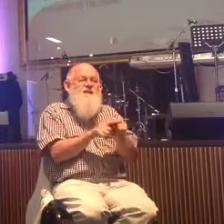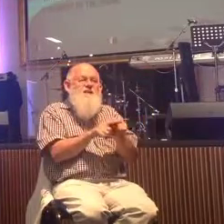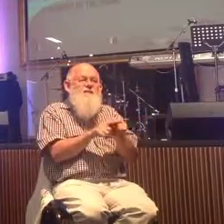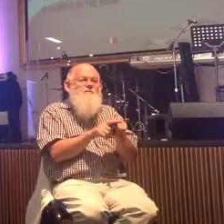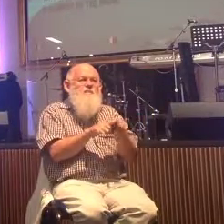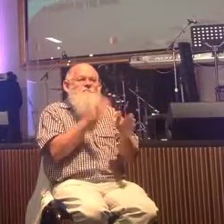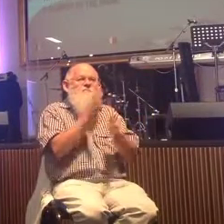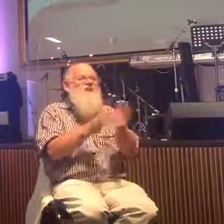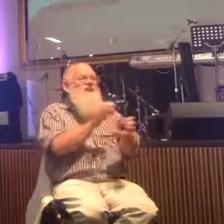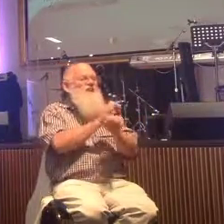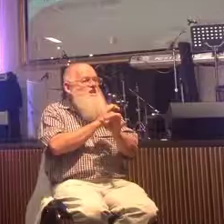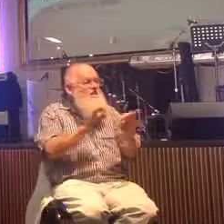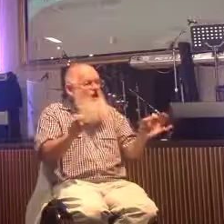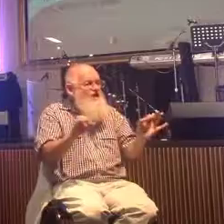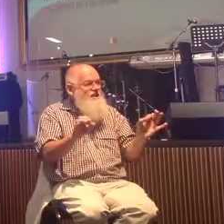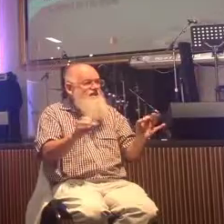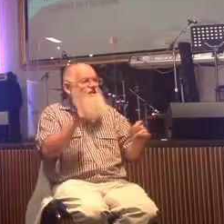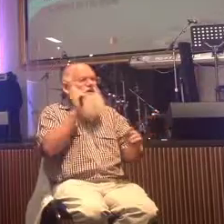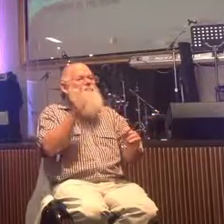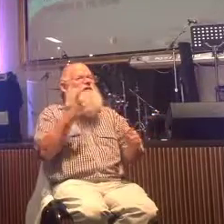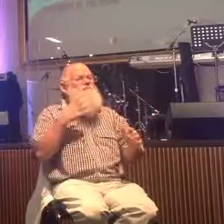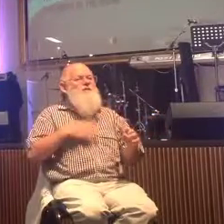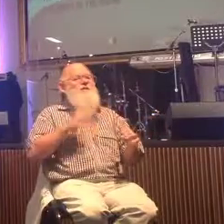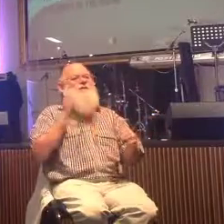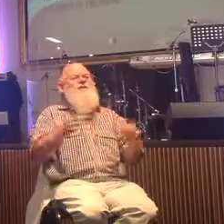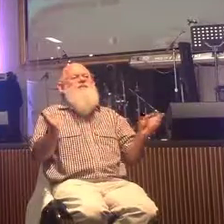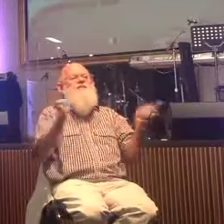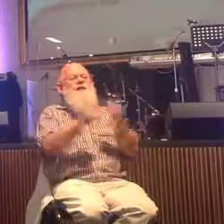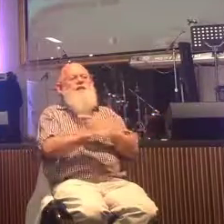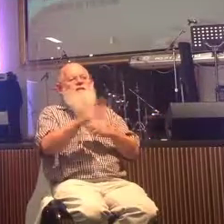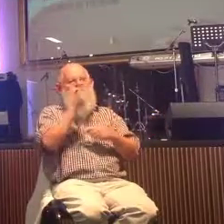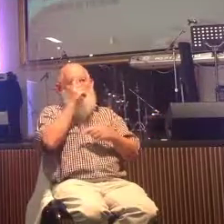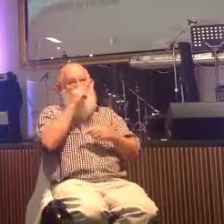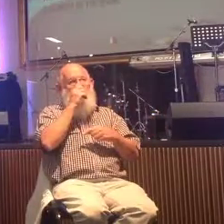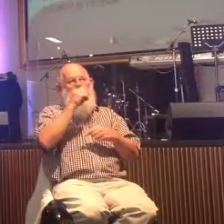anything. But because he was transformed, people got a glimpse into Jesus.